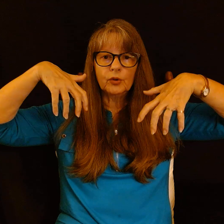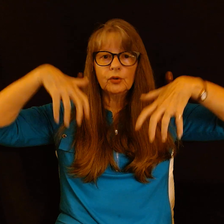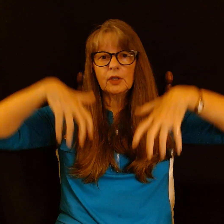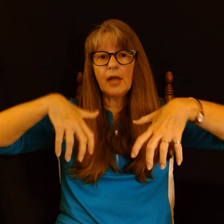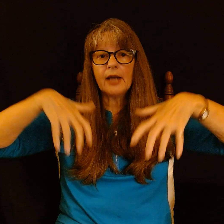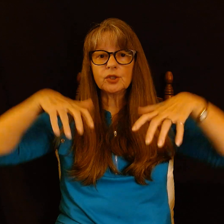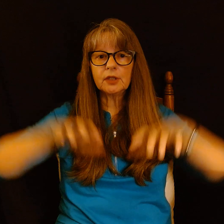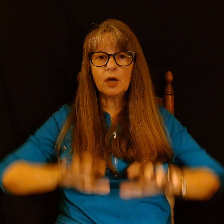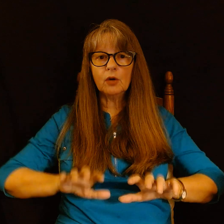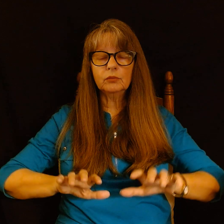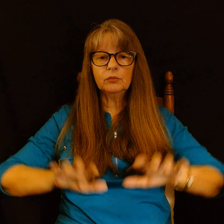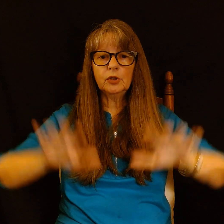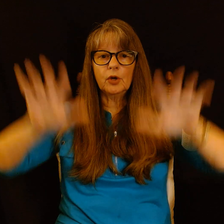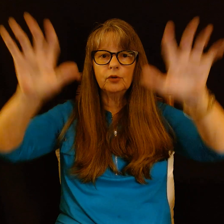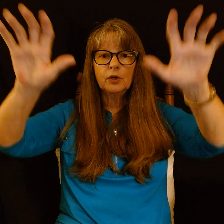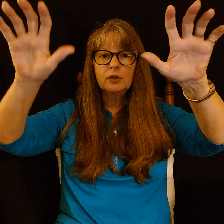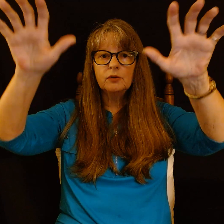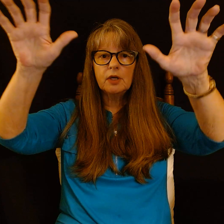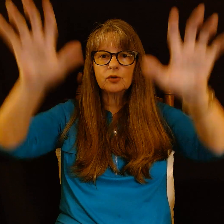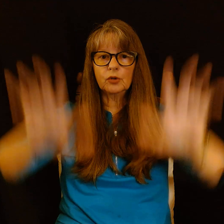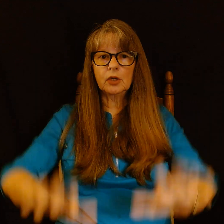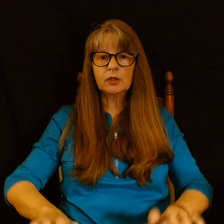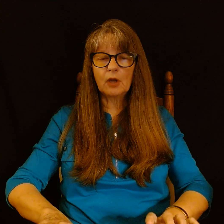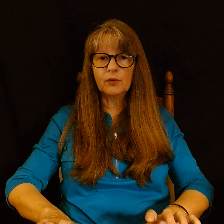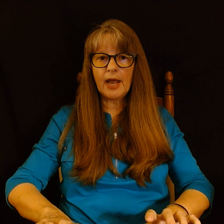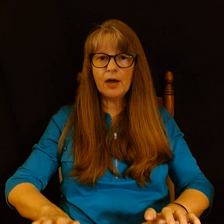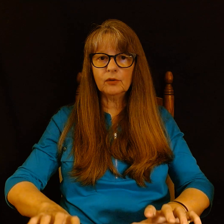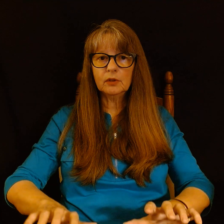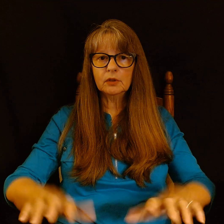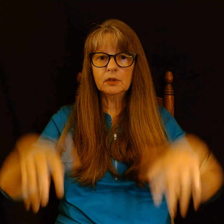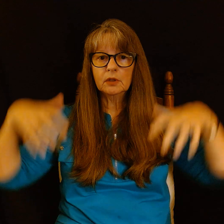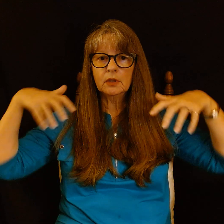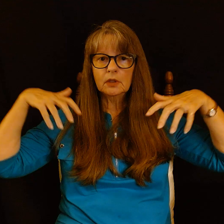could actually go, you know, you could do this, or you could go down.